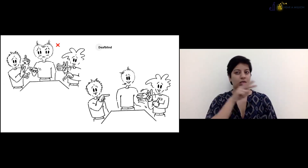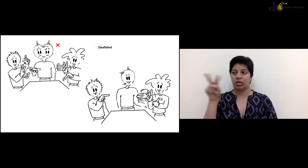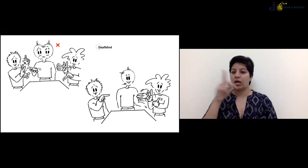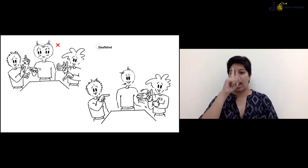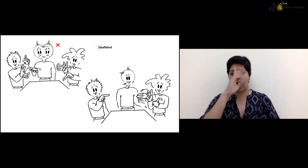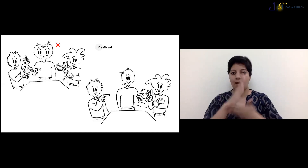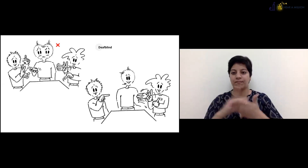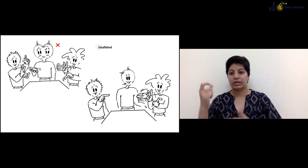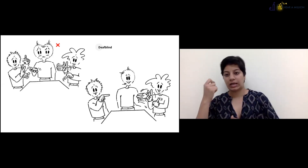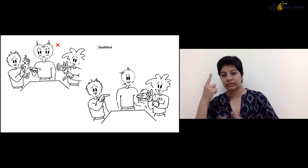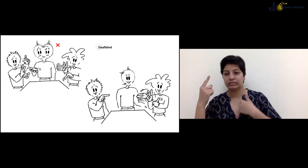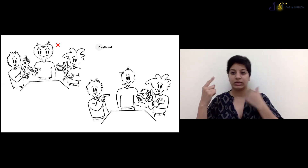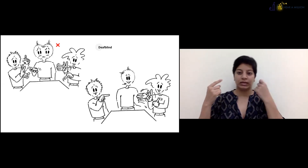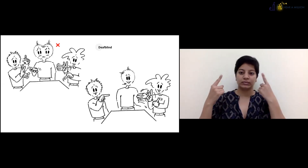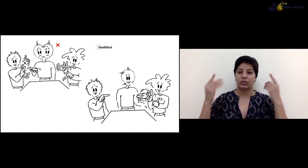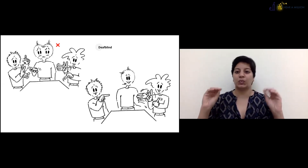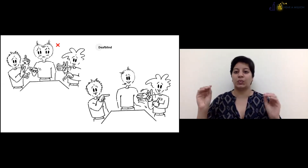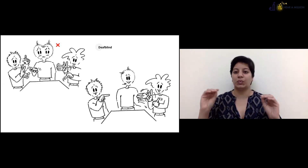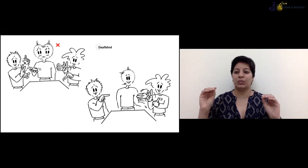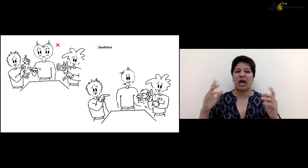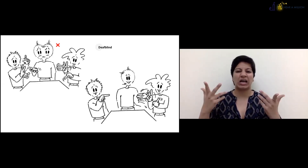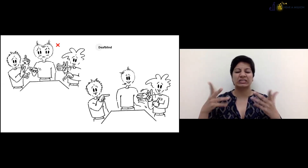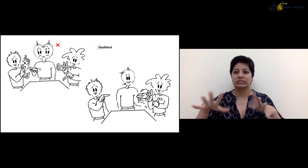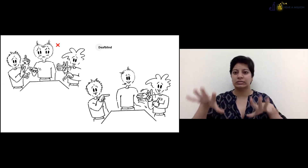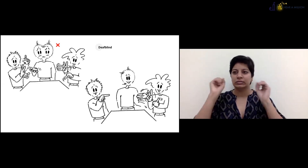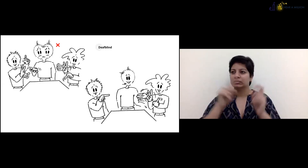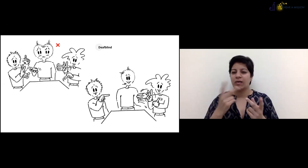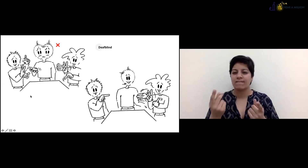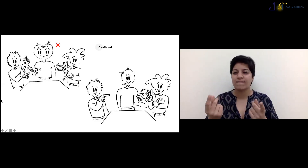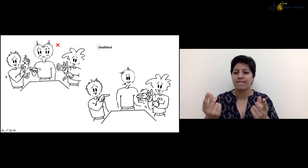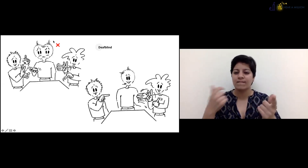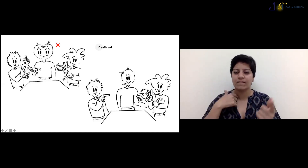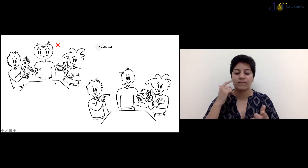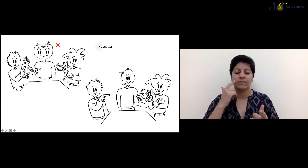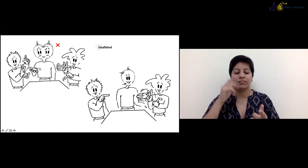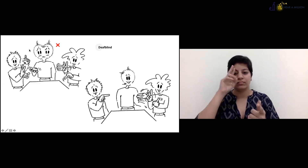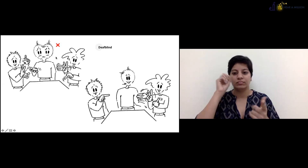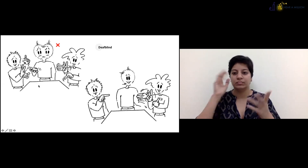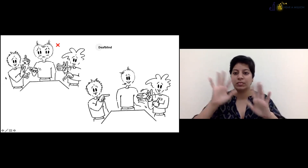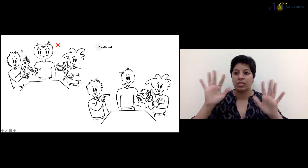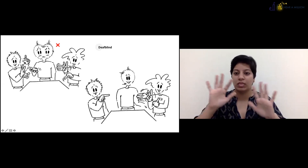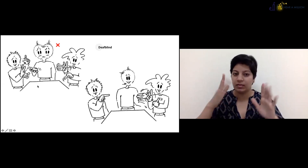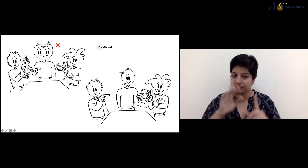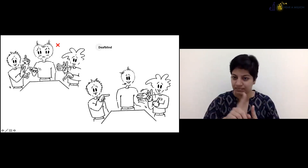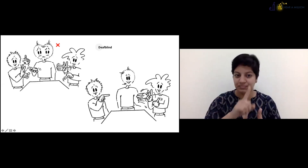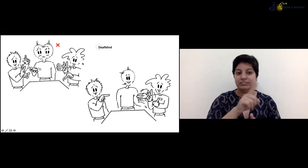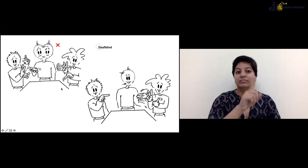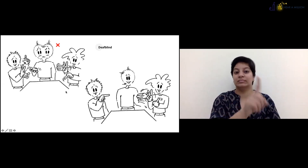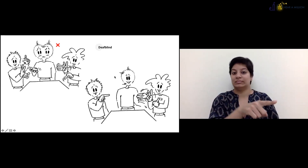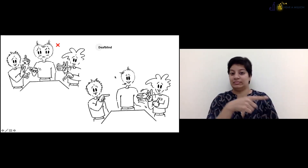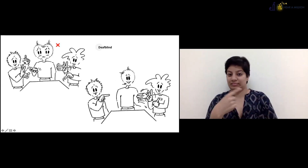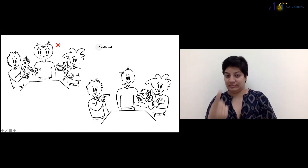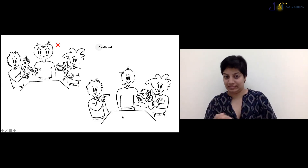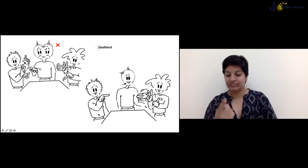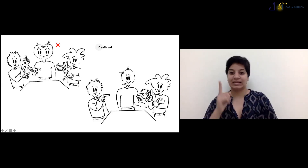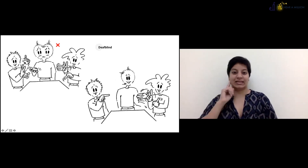People are communicating each other, and I cannot understand. I try to understand, but I will not get the answers because they are doing very fast. They are doing